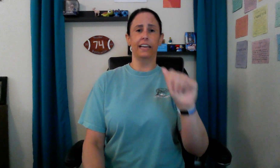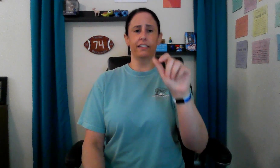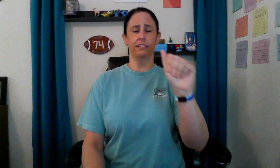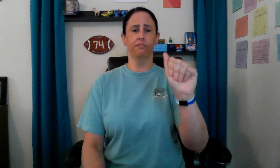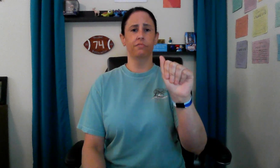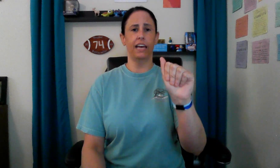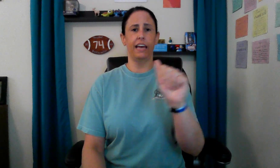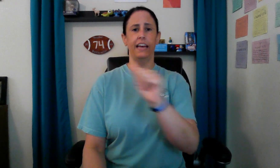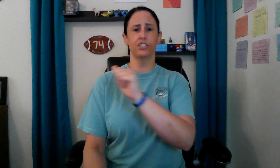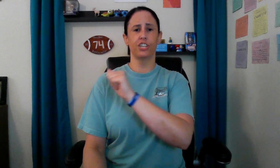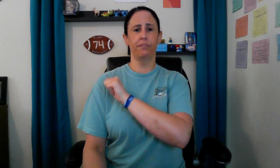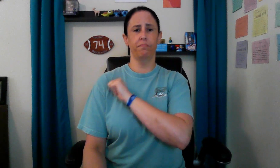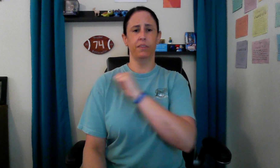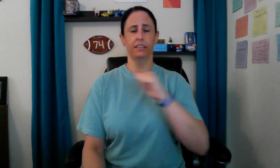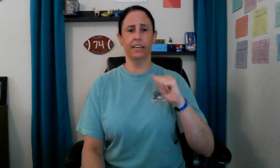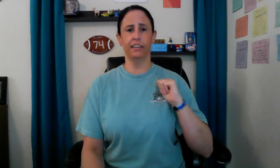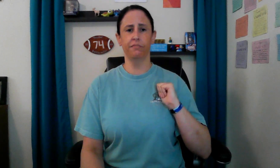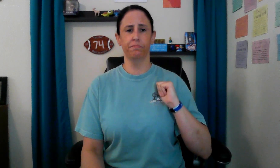Atlanta, A handshake, Atlanta.